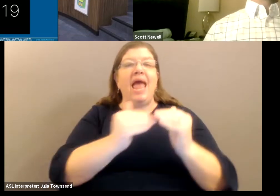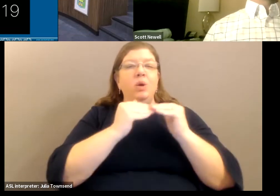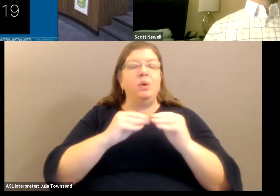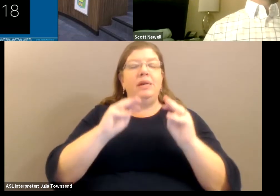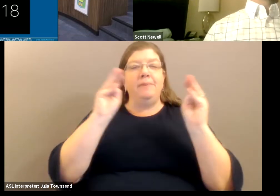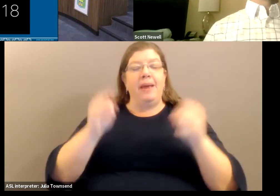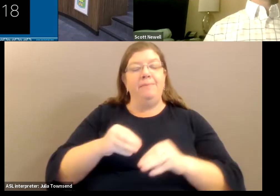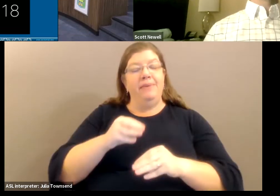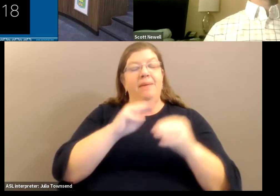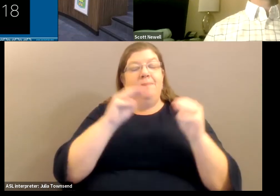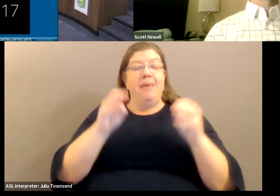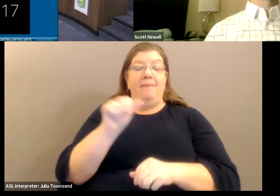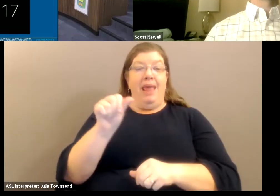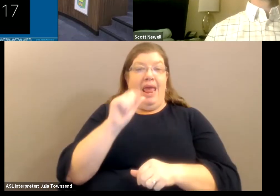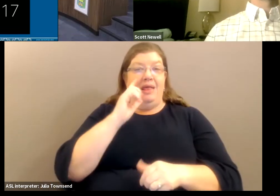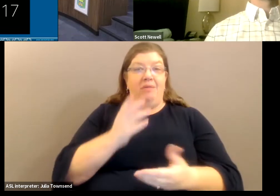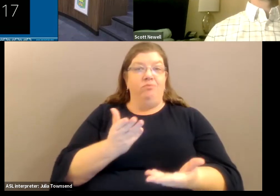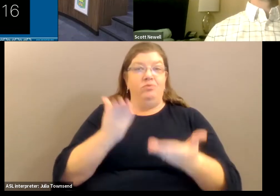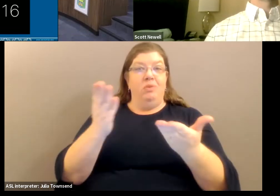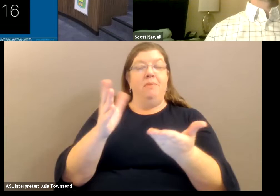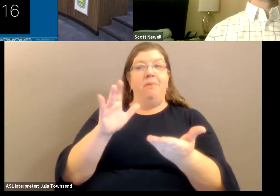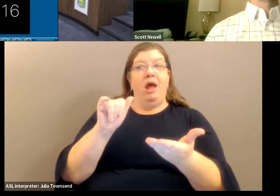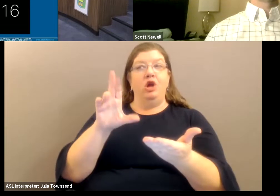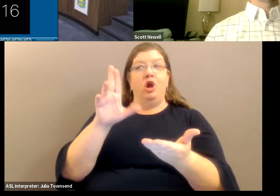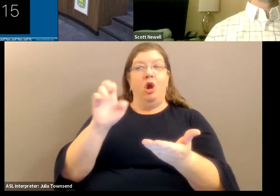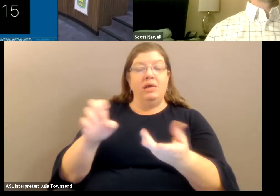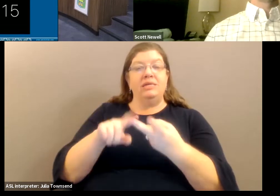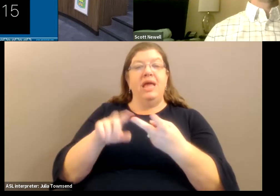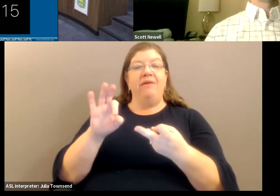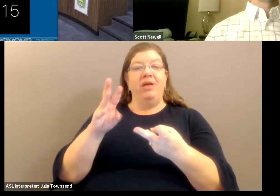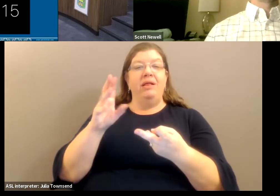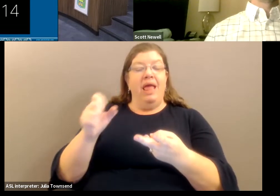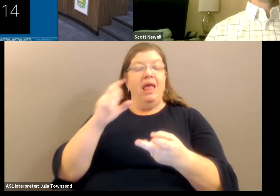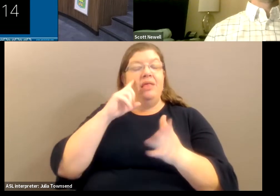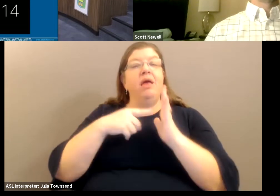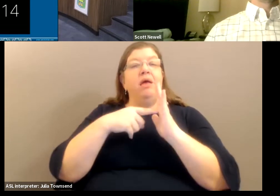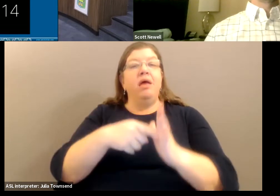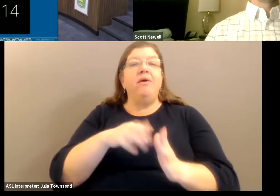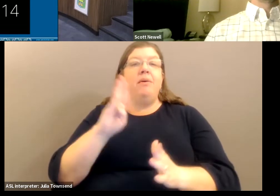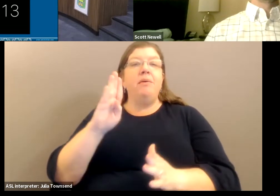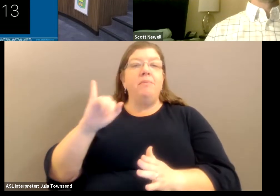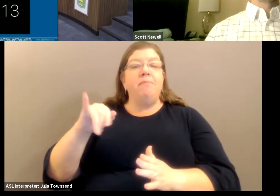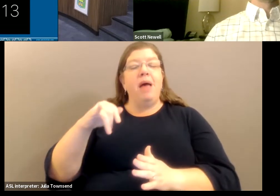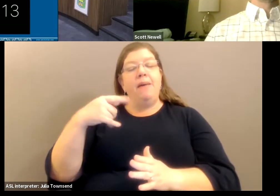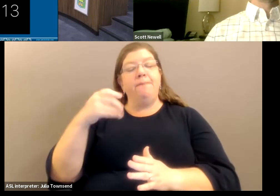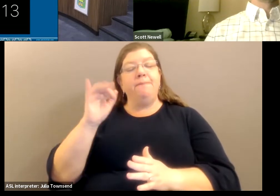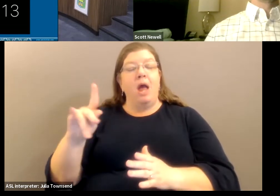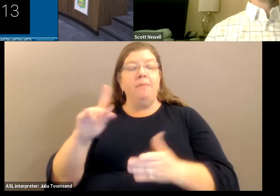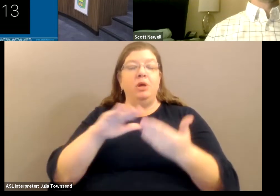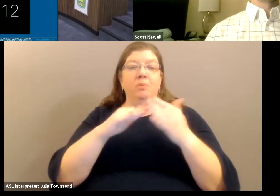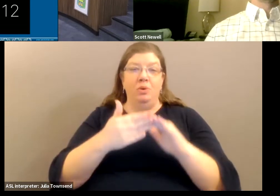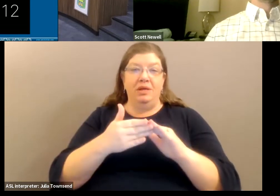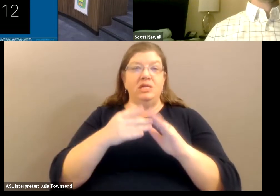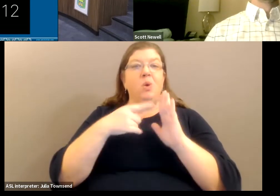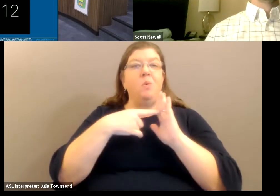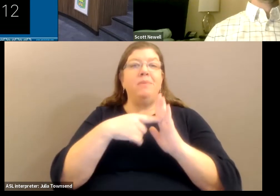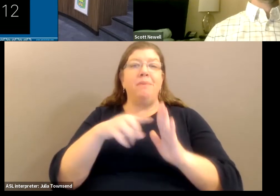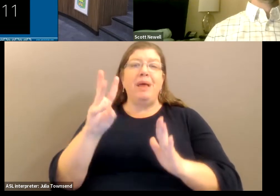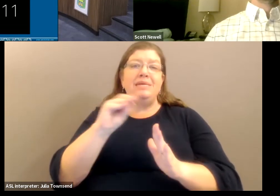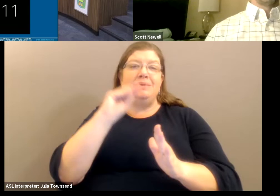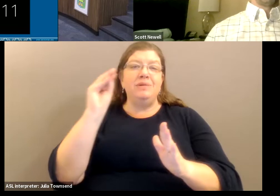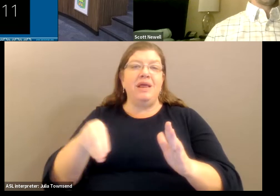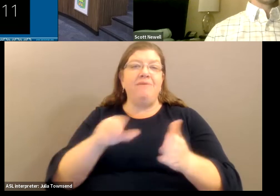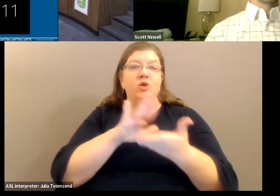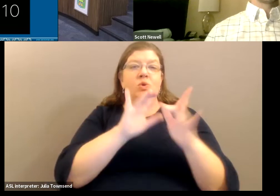submitted by CAUSE and FLA because it most accurately represents the BIPOC communities, which makes up about 60% of the school district. I do